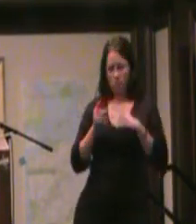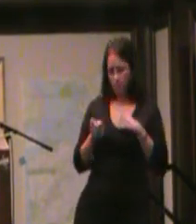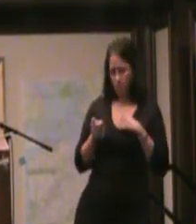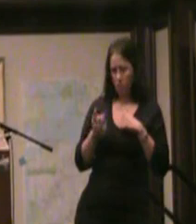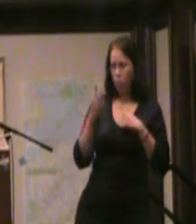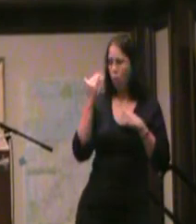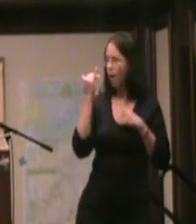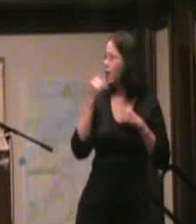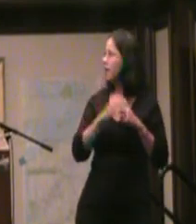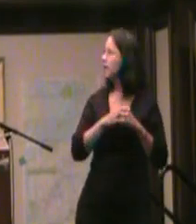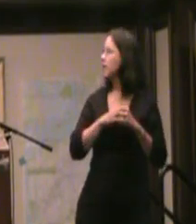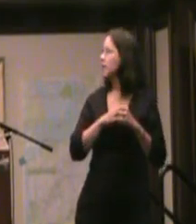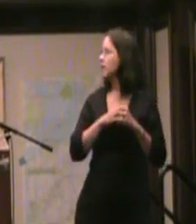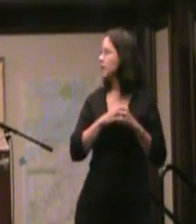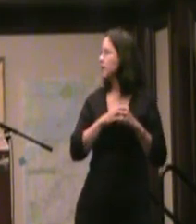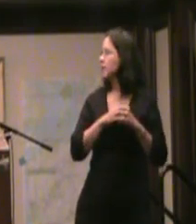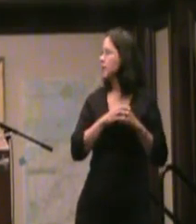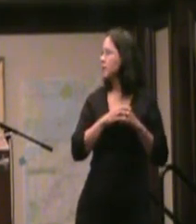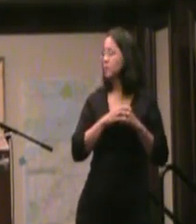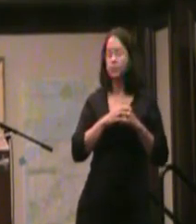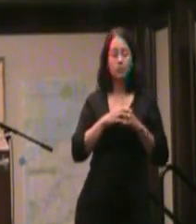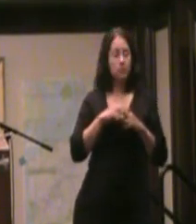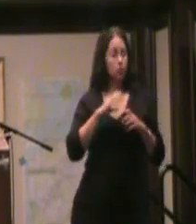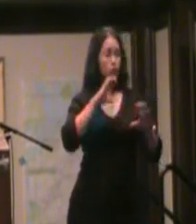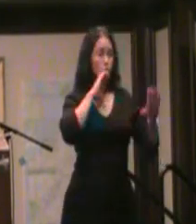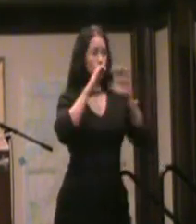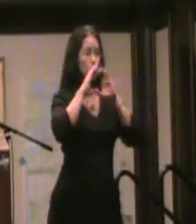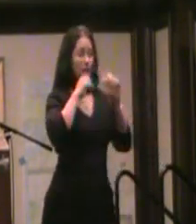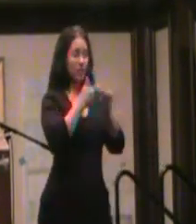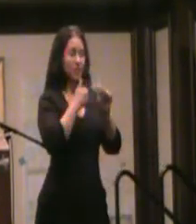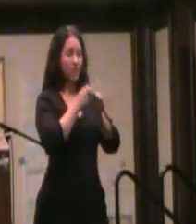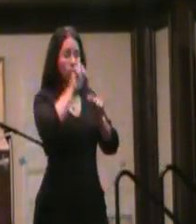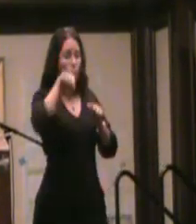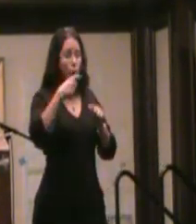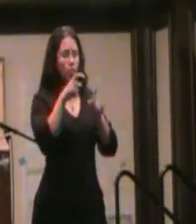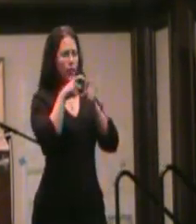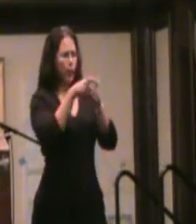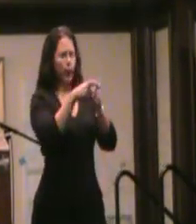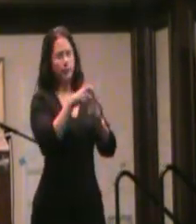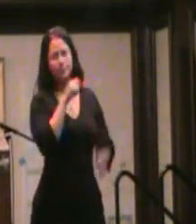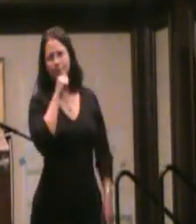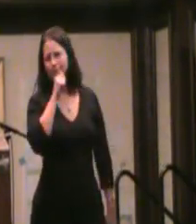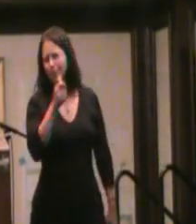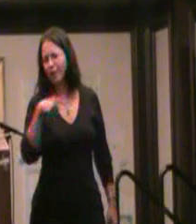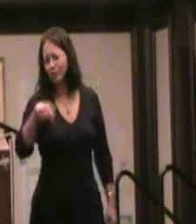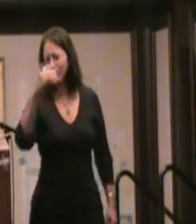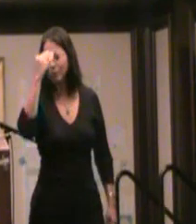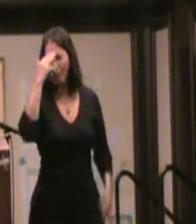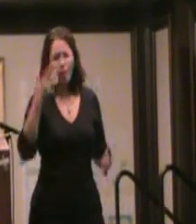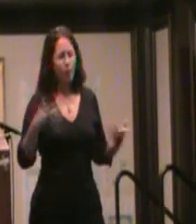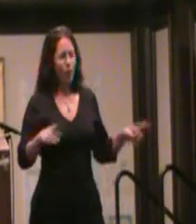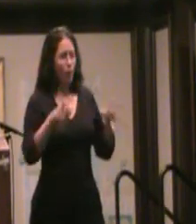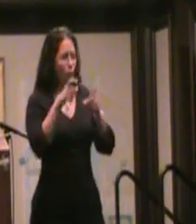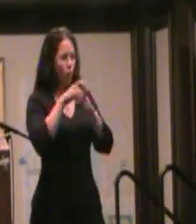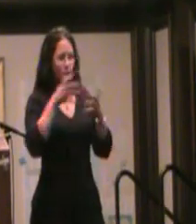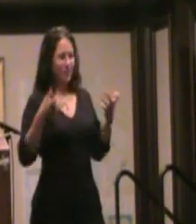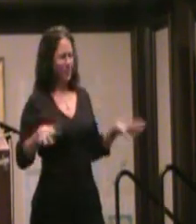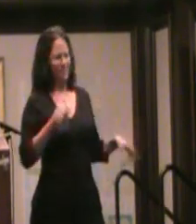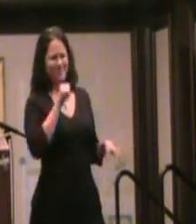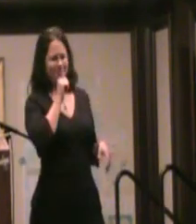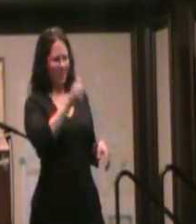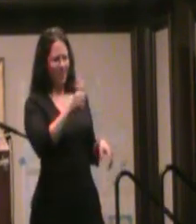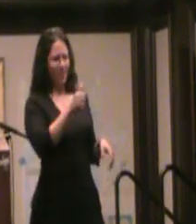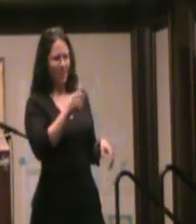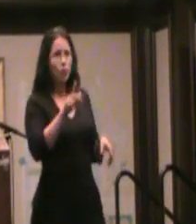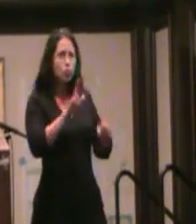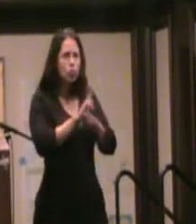many elements to communication besides words. I'm sure you're familiar with that in your sign language